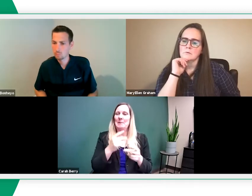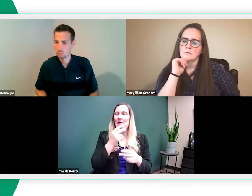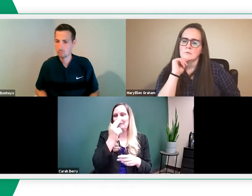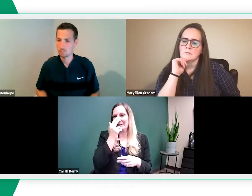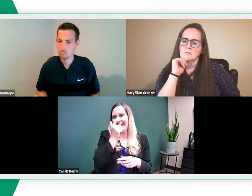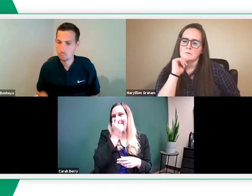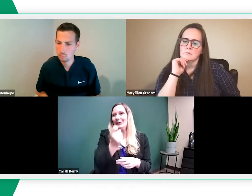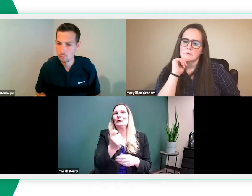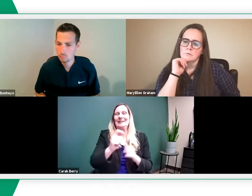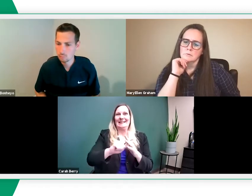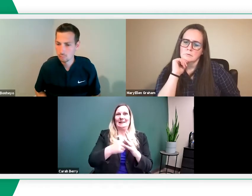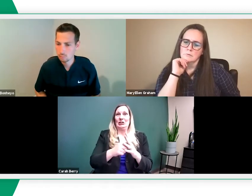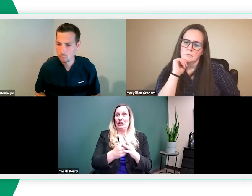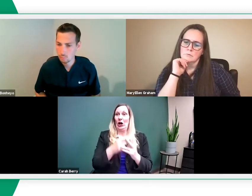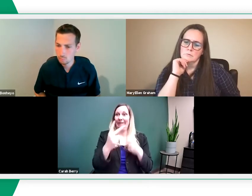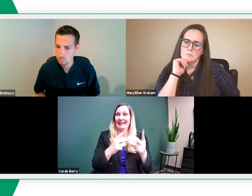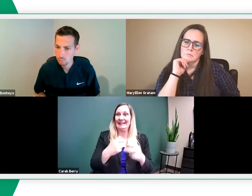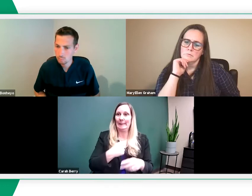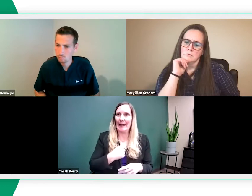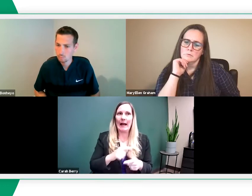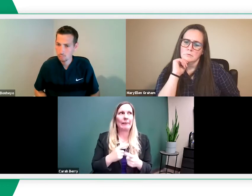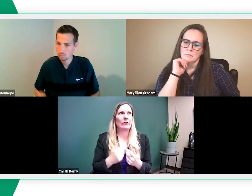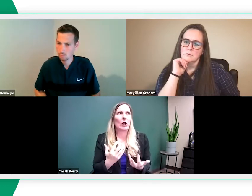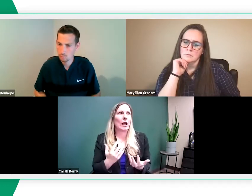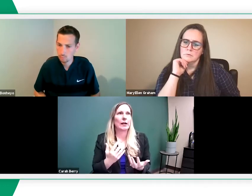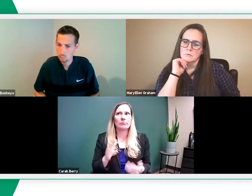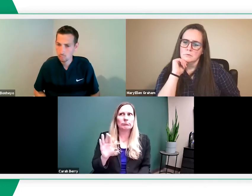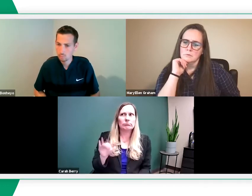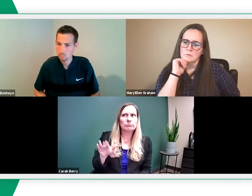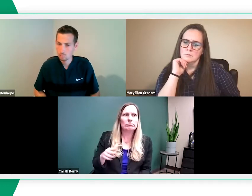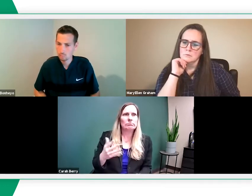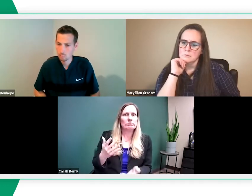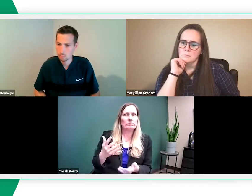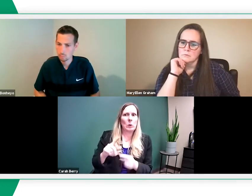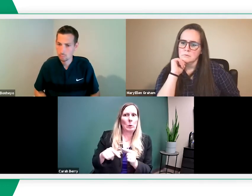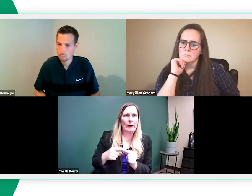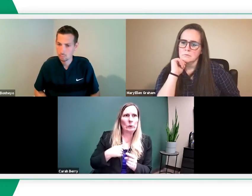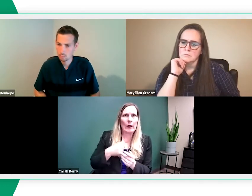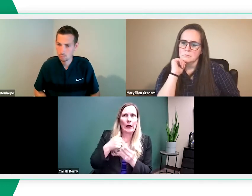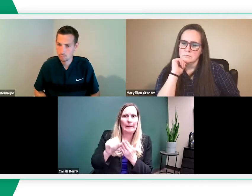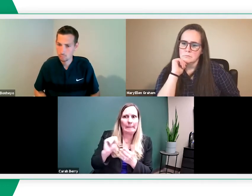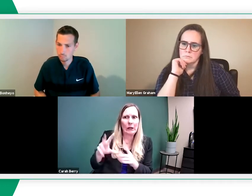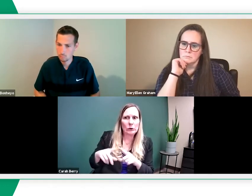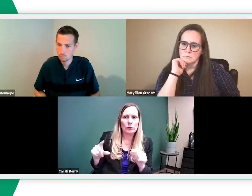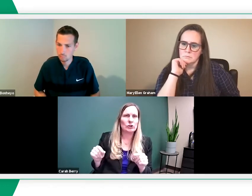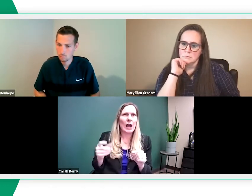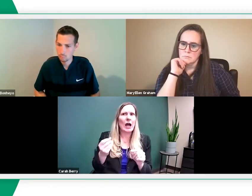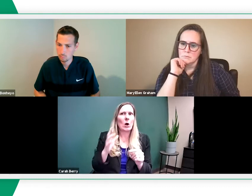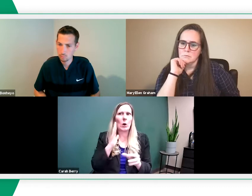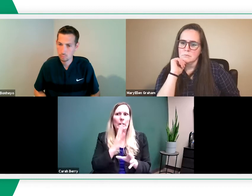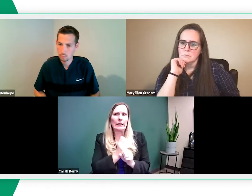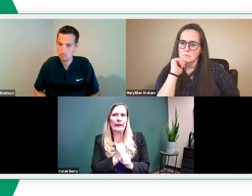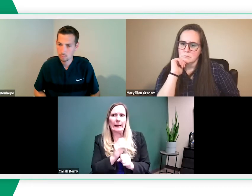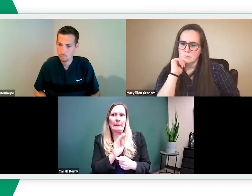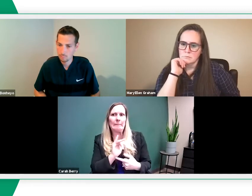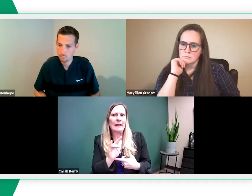not unsure. Some people are kind of funny. They're interested. They come to visit me and they're like, so when do I